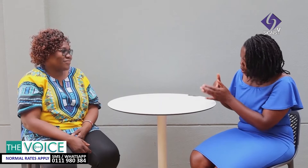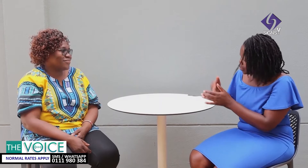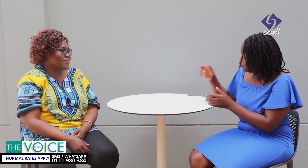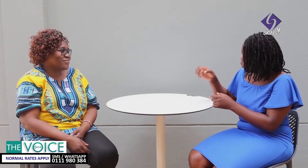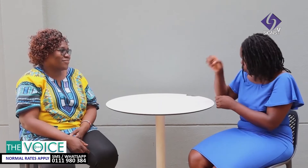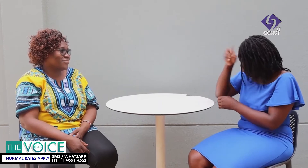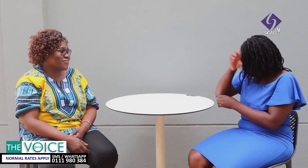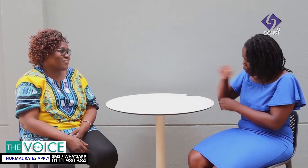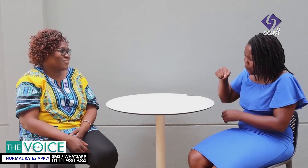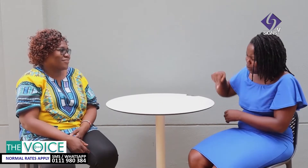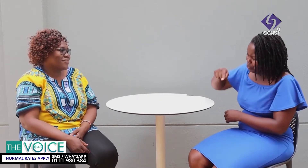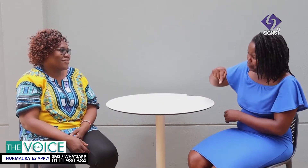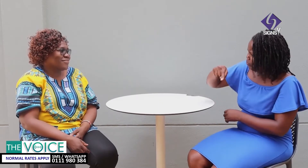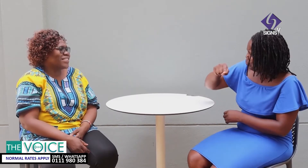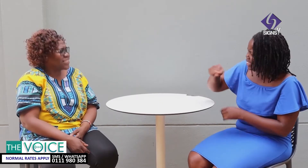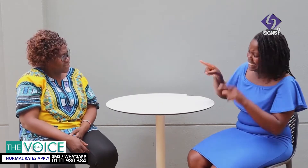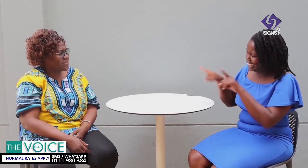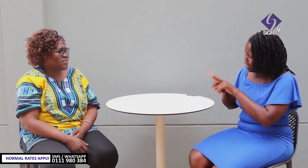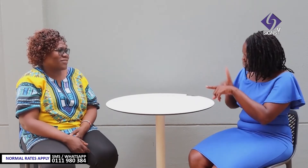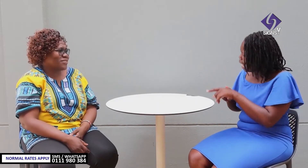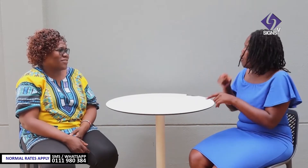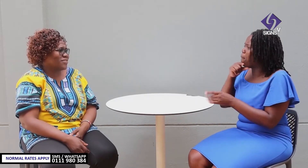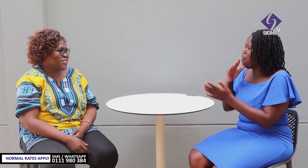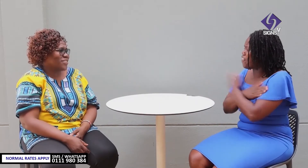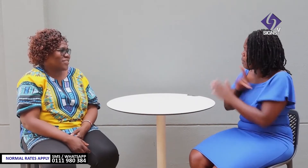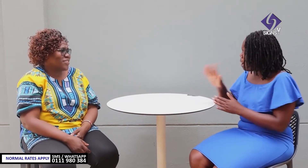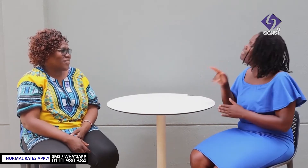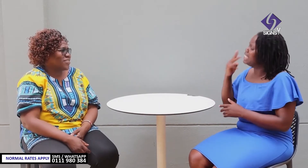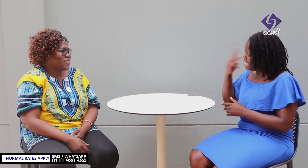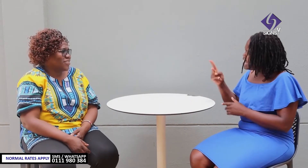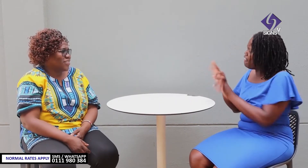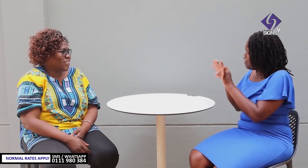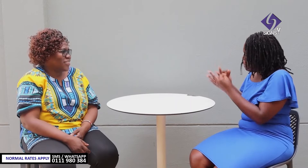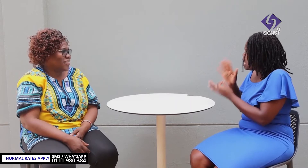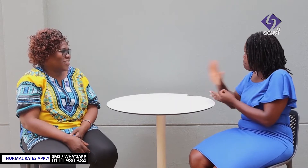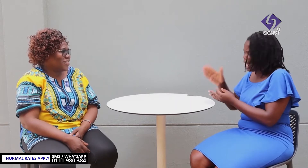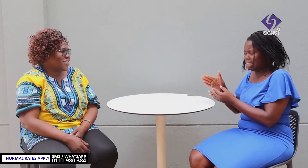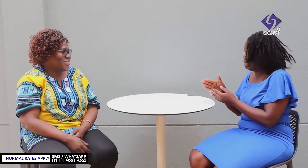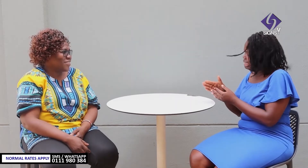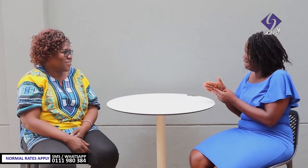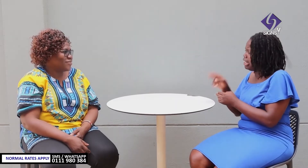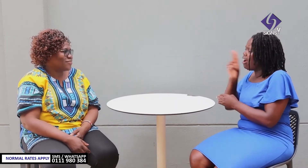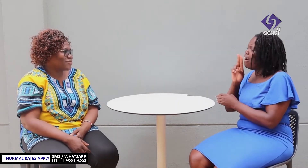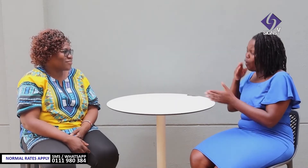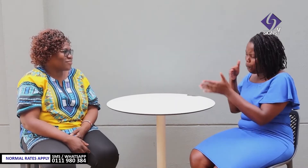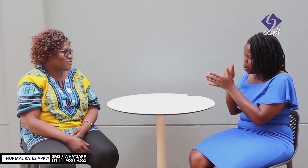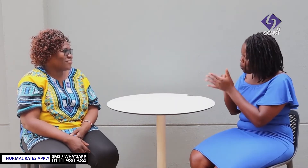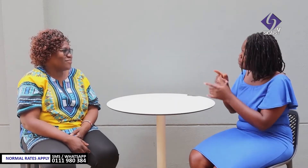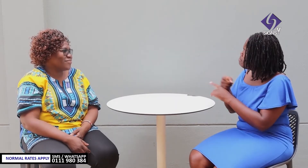on well, and that's what made them just stop their speculations. I'm very shocked, because how did they